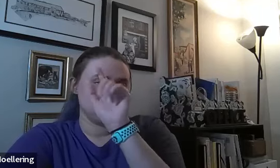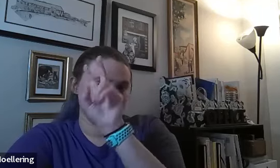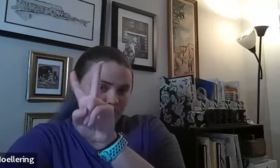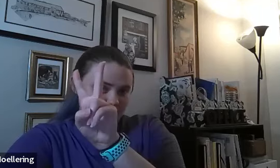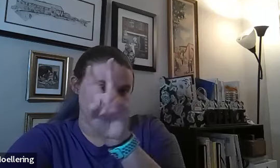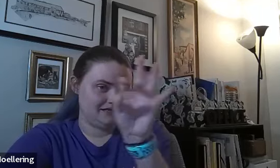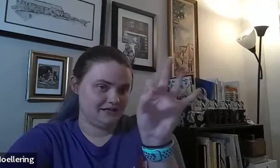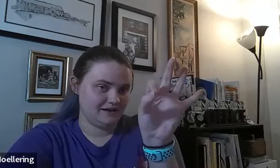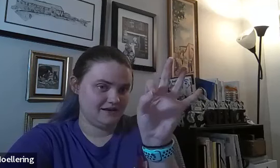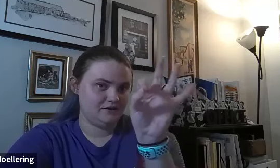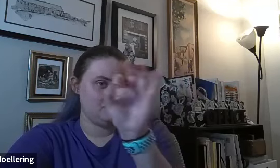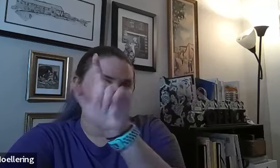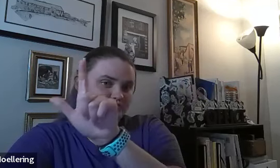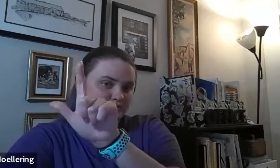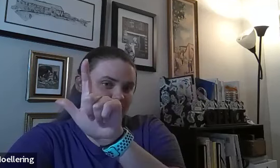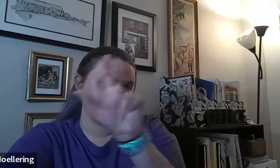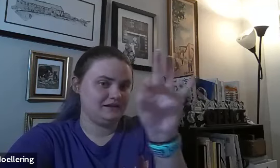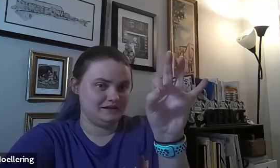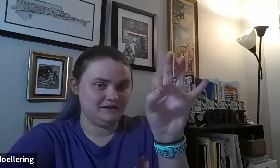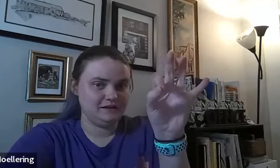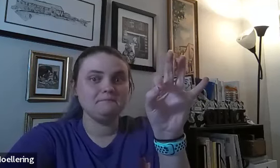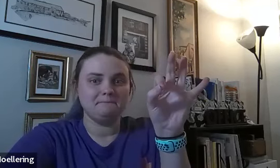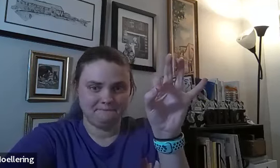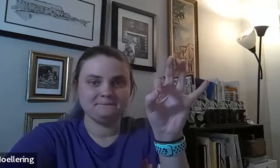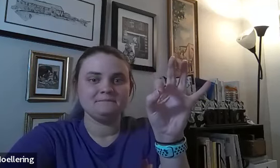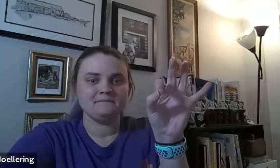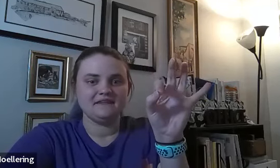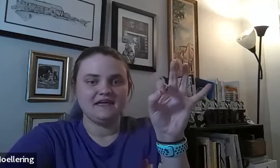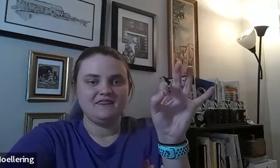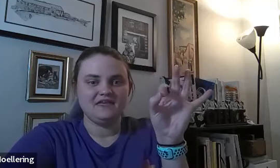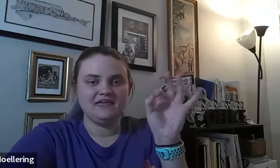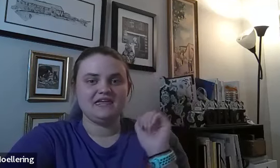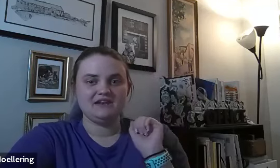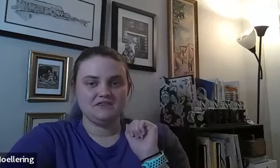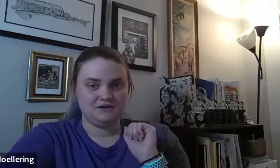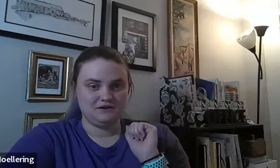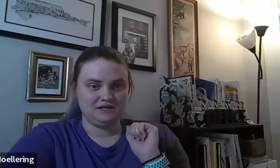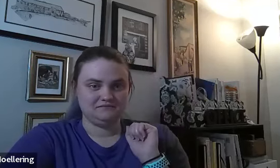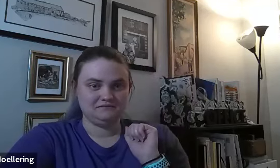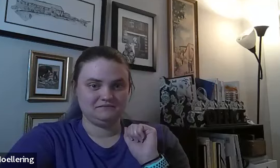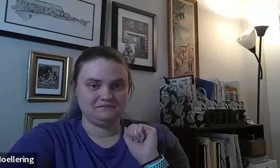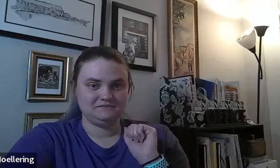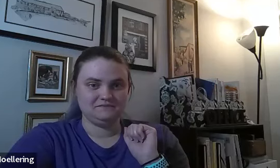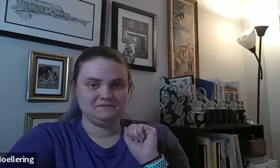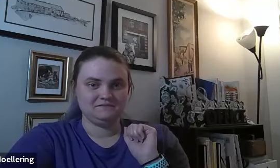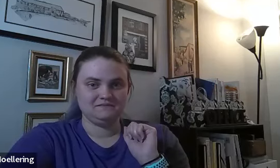So 29 or 29. Yep. And then 30.